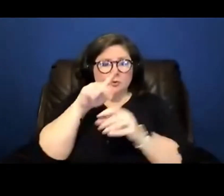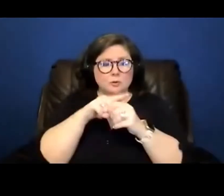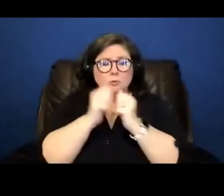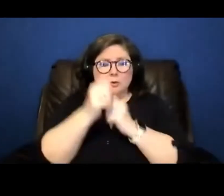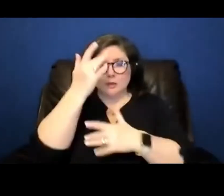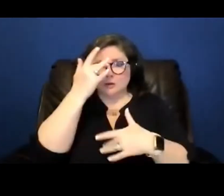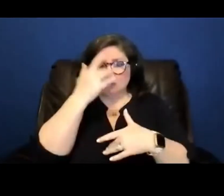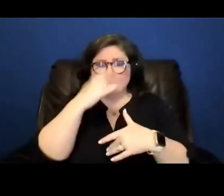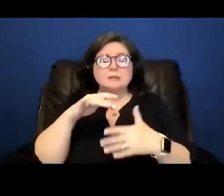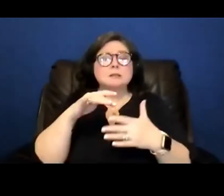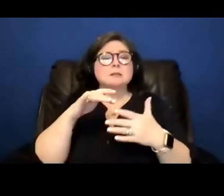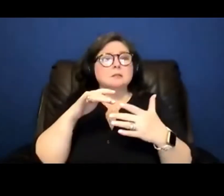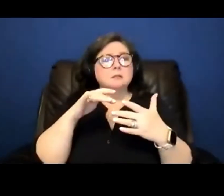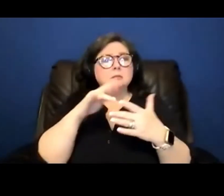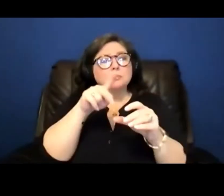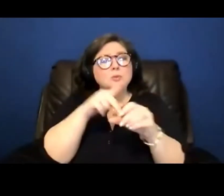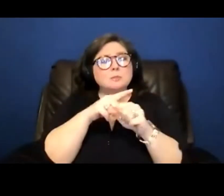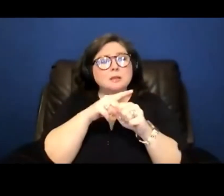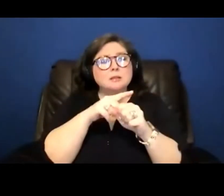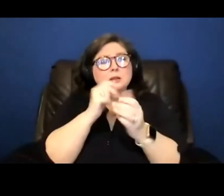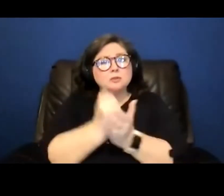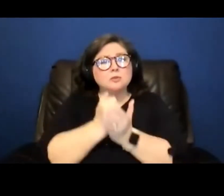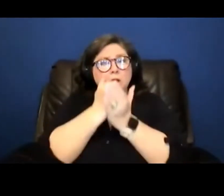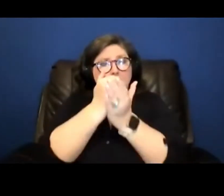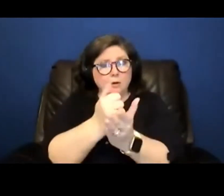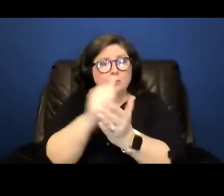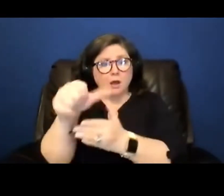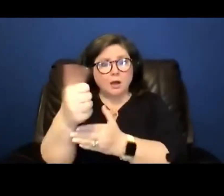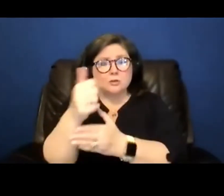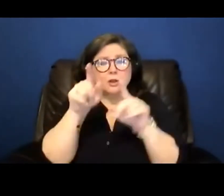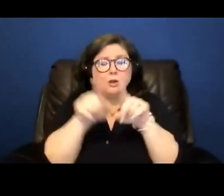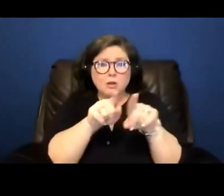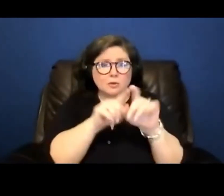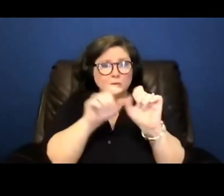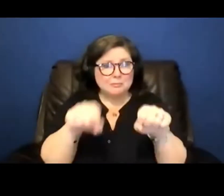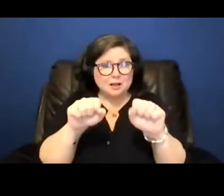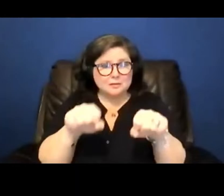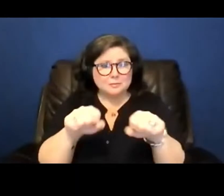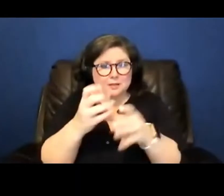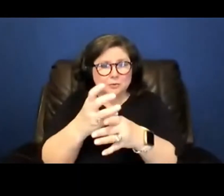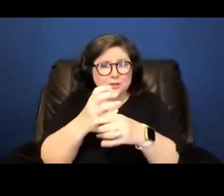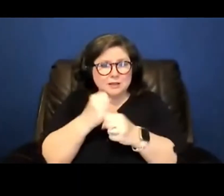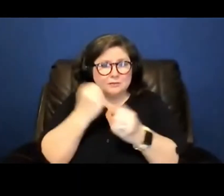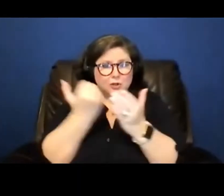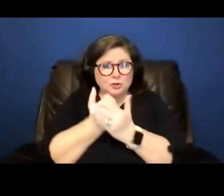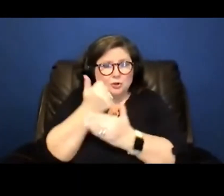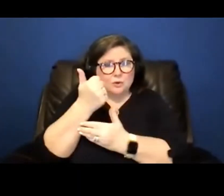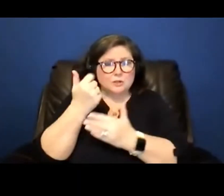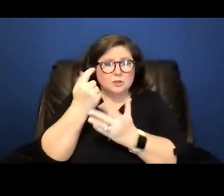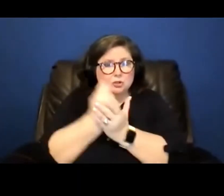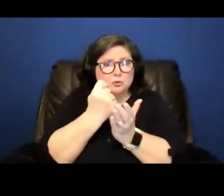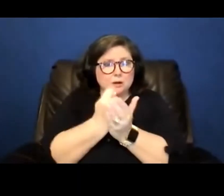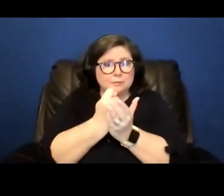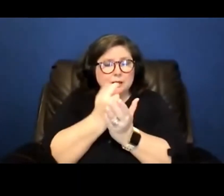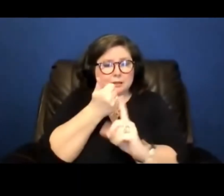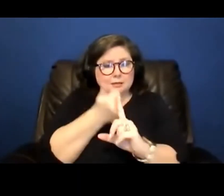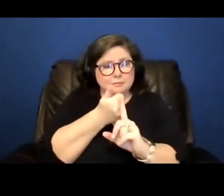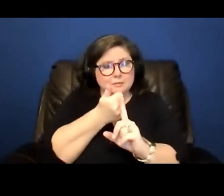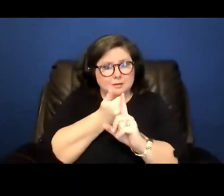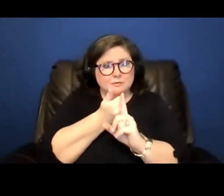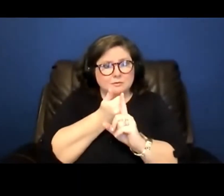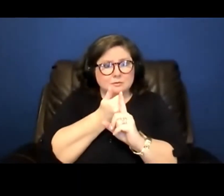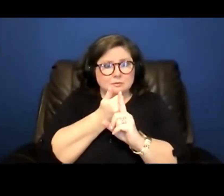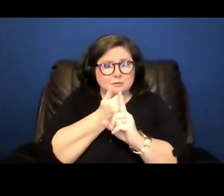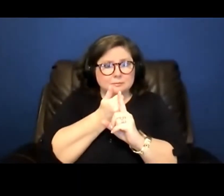or disease, they participate to help others and also possibly receive the newest treatment to have